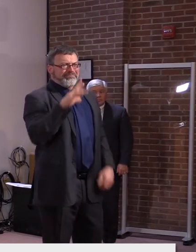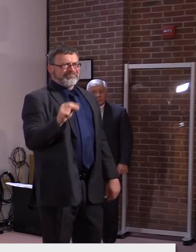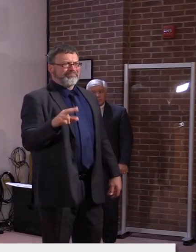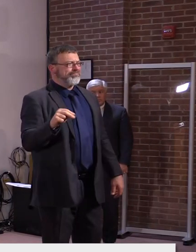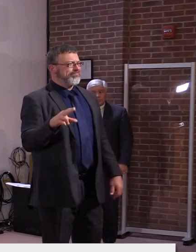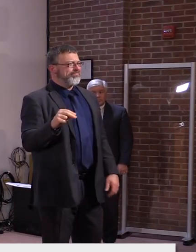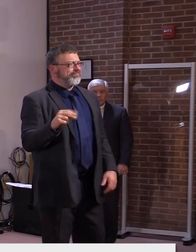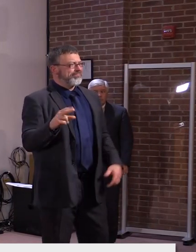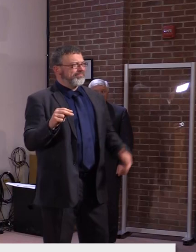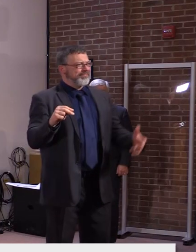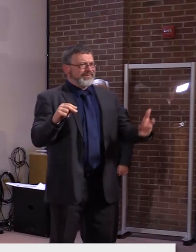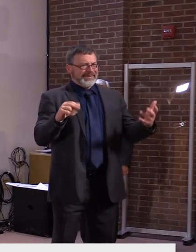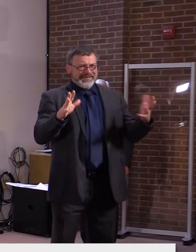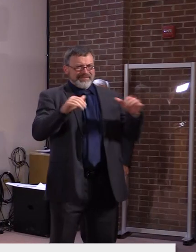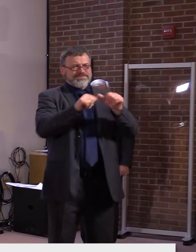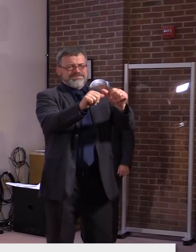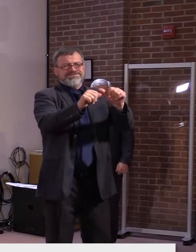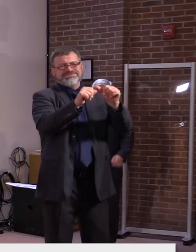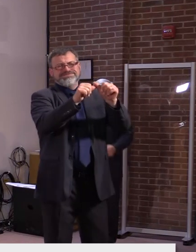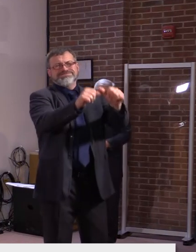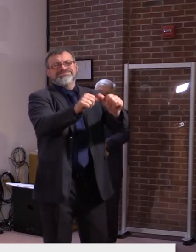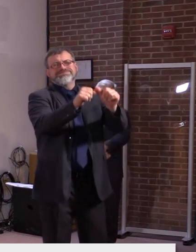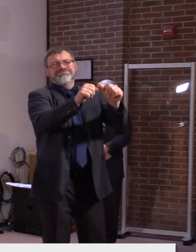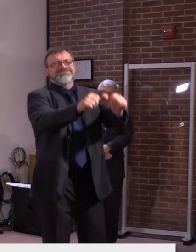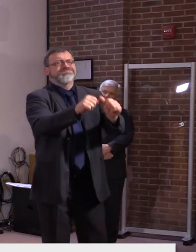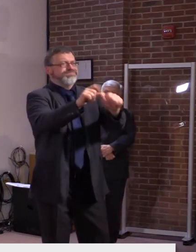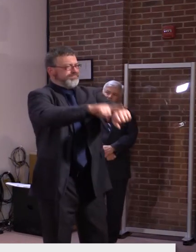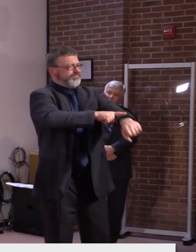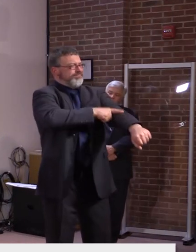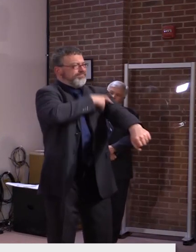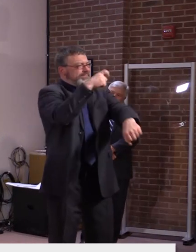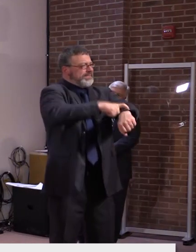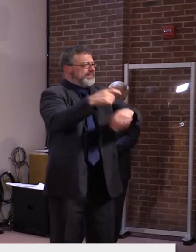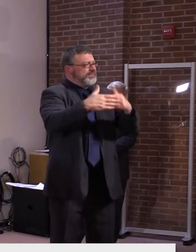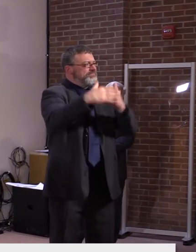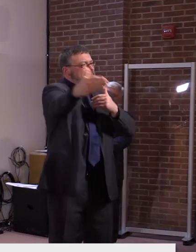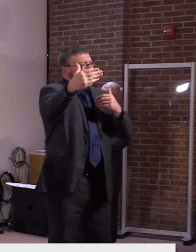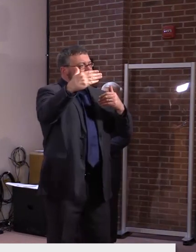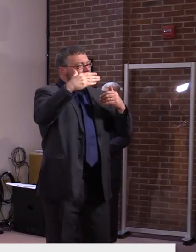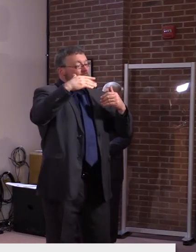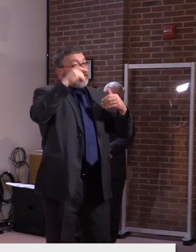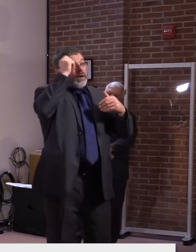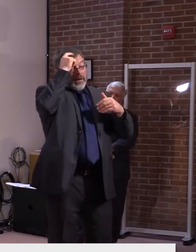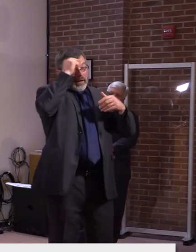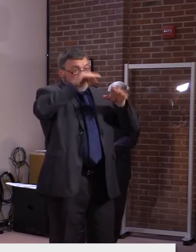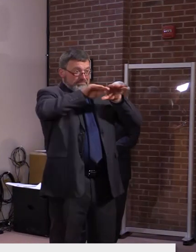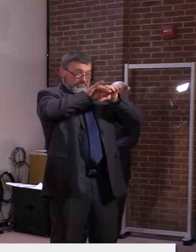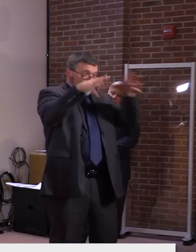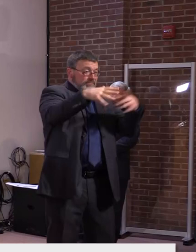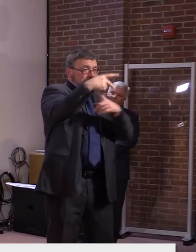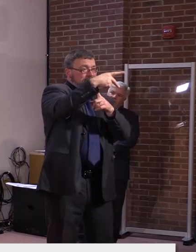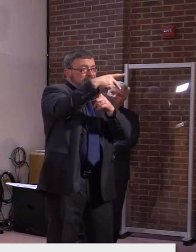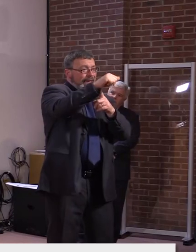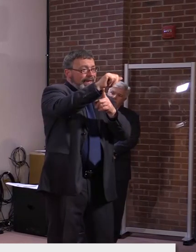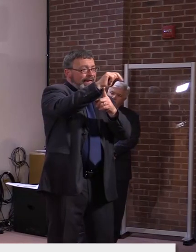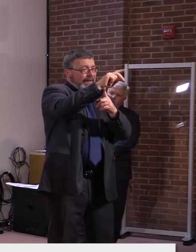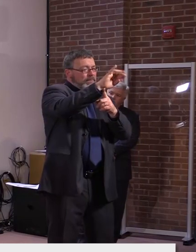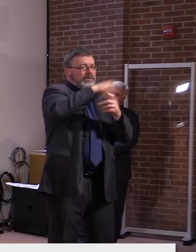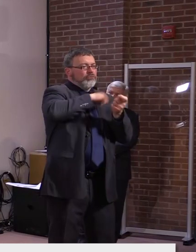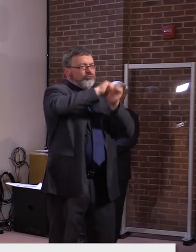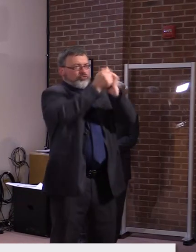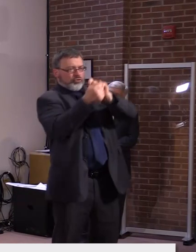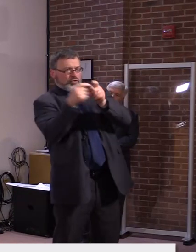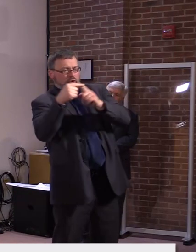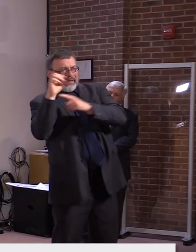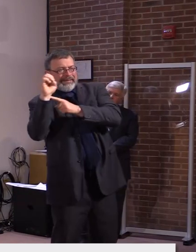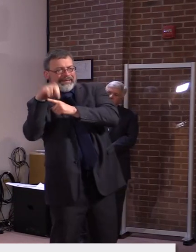time as we move from pandemic to endemic. So we need to learn how to mitigate it